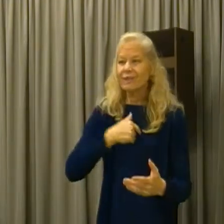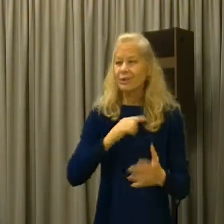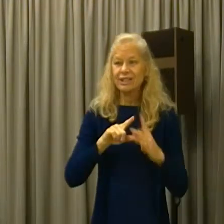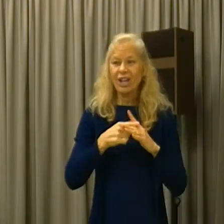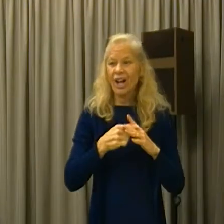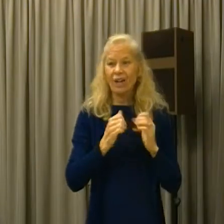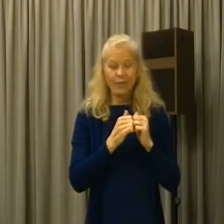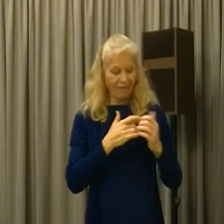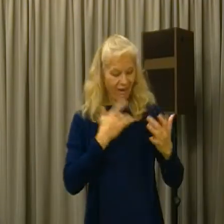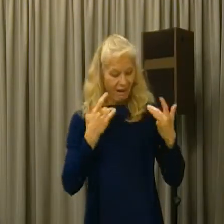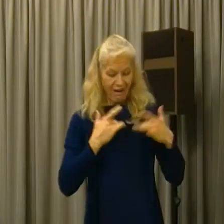28:9,